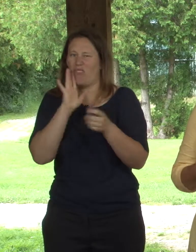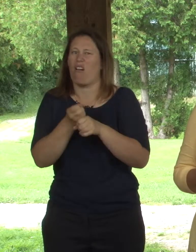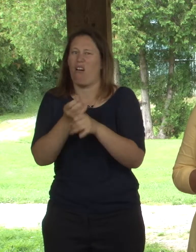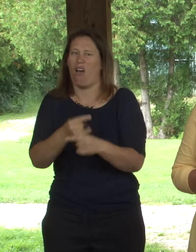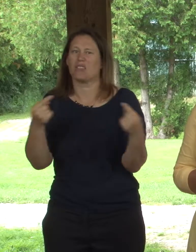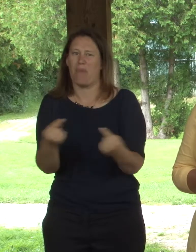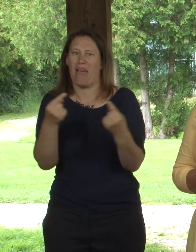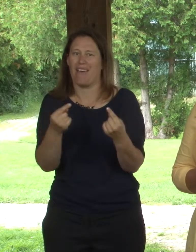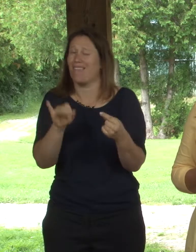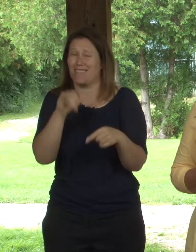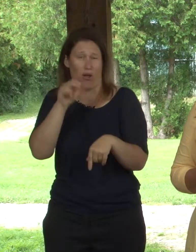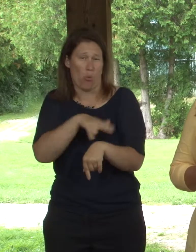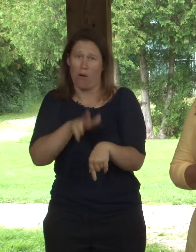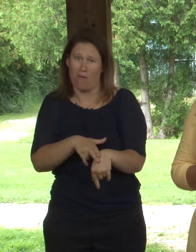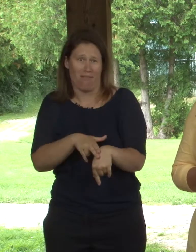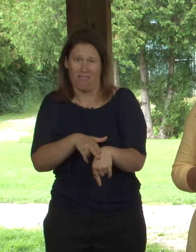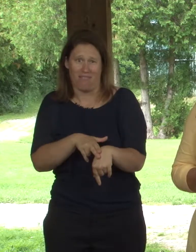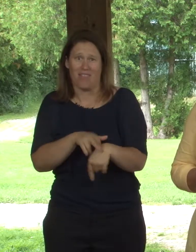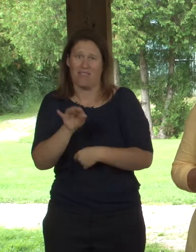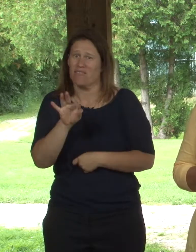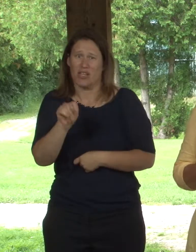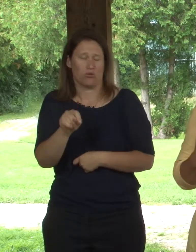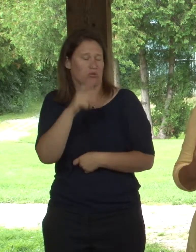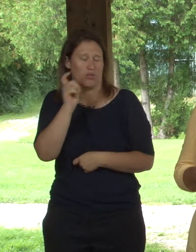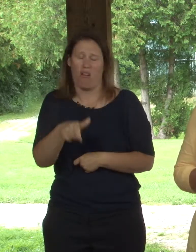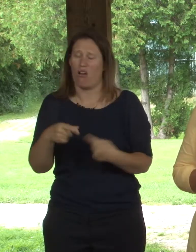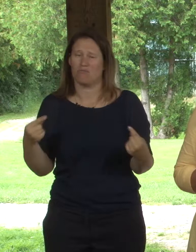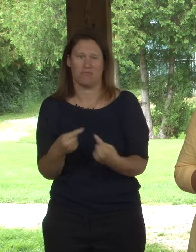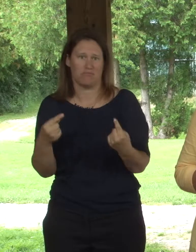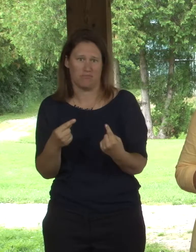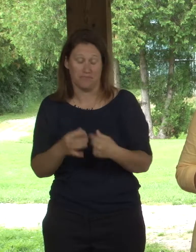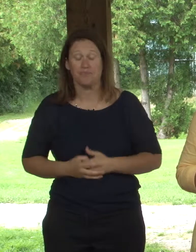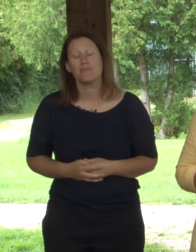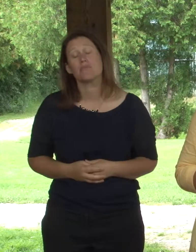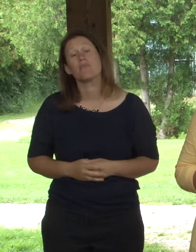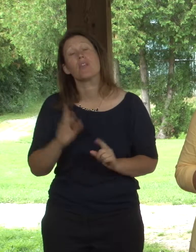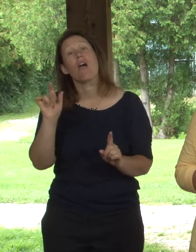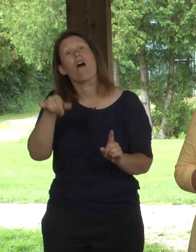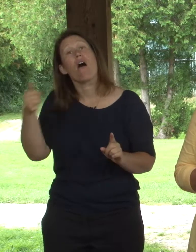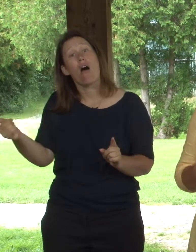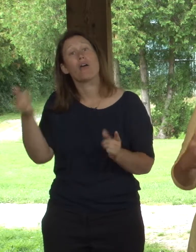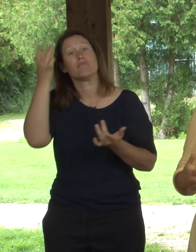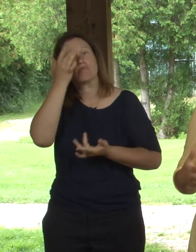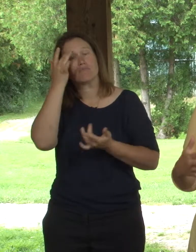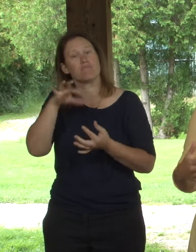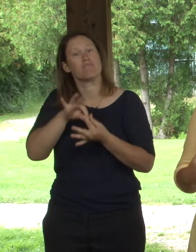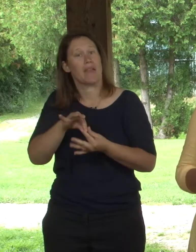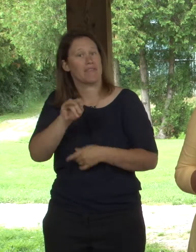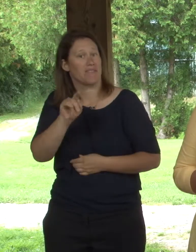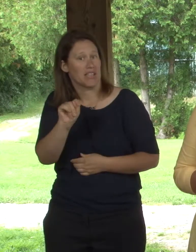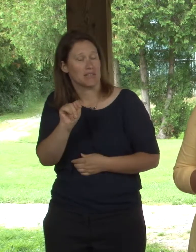feeling within our feet. Another condition that tends to be common for a lot of folks when we talk about the